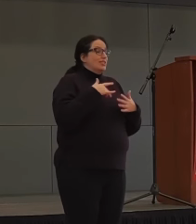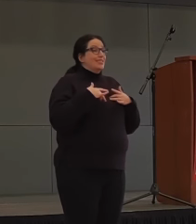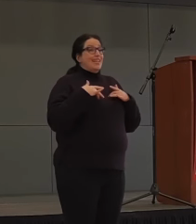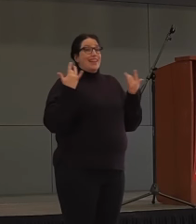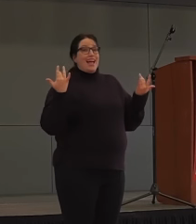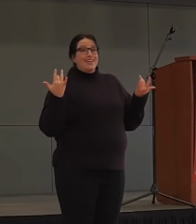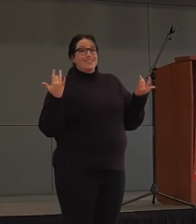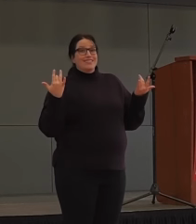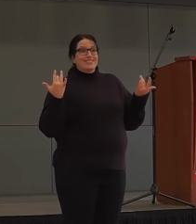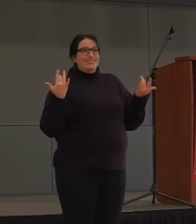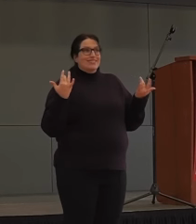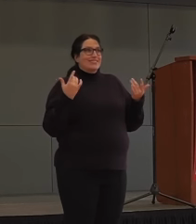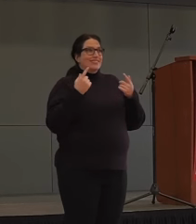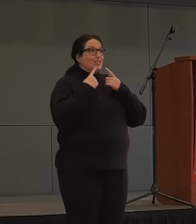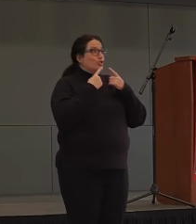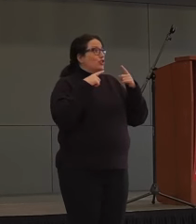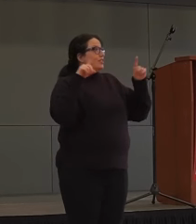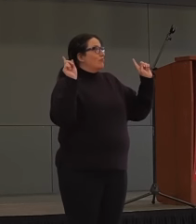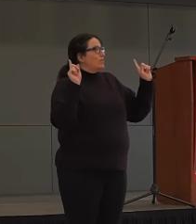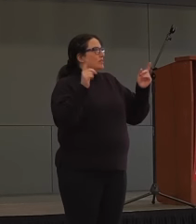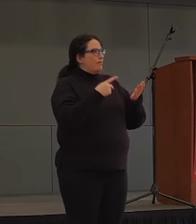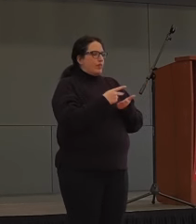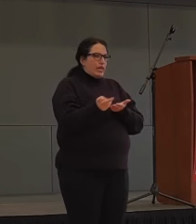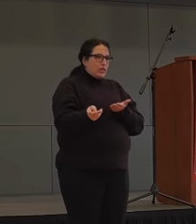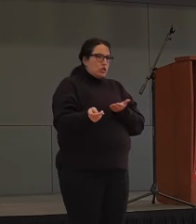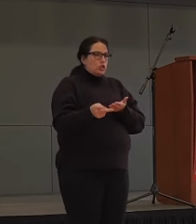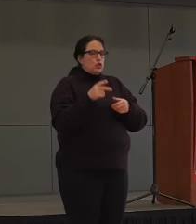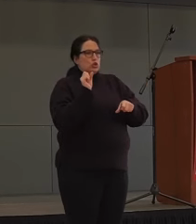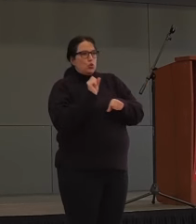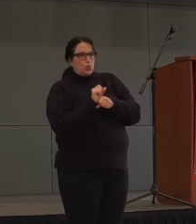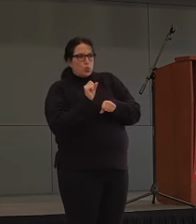life, achievements, failures, work,